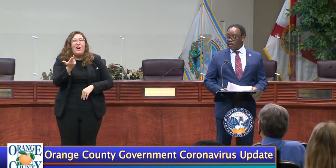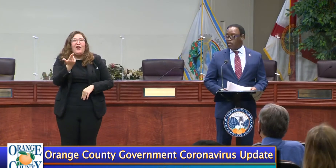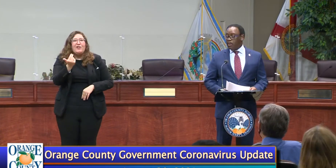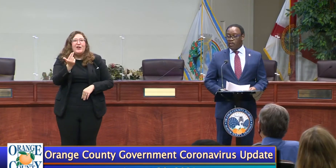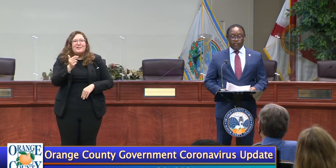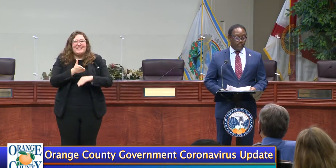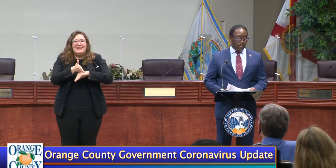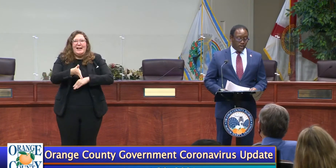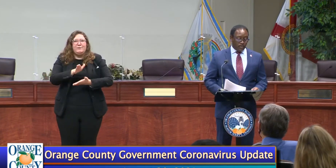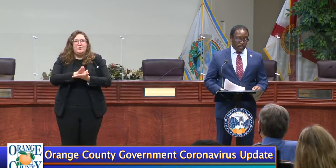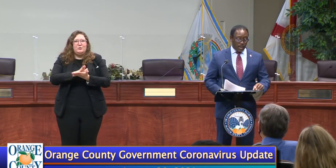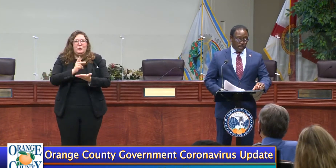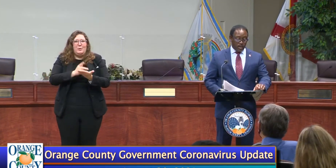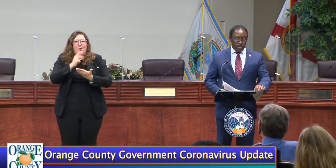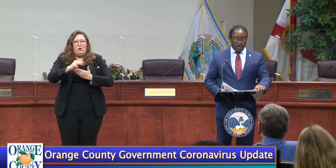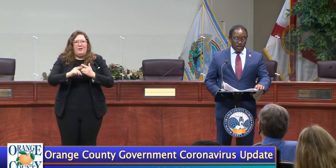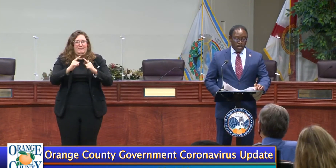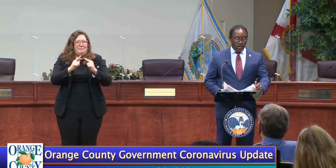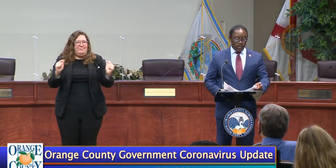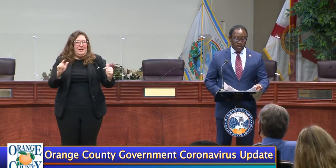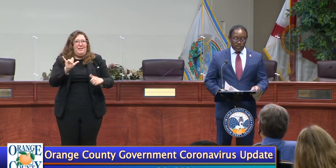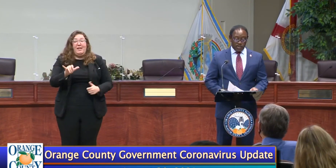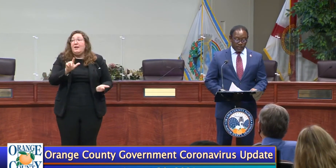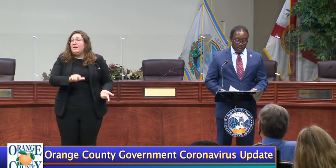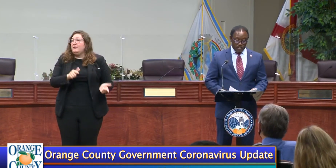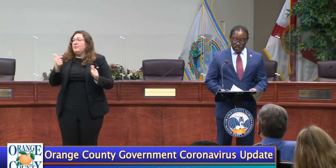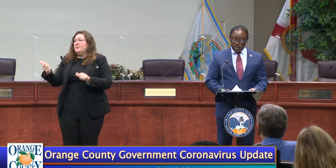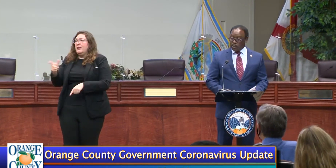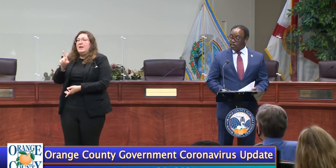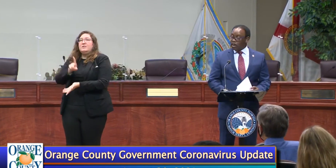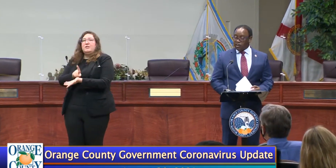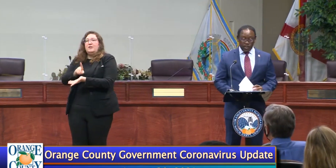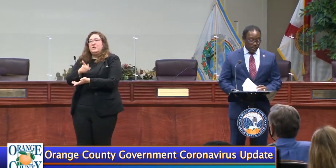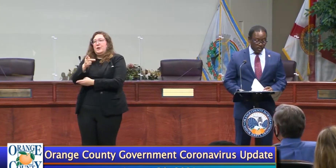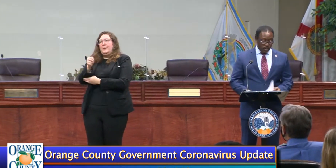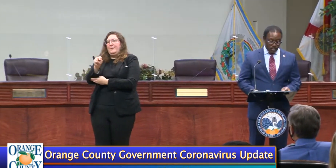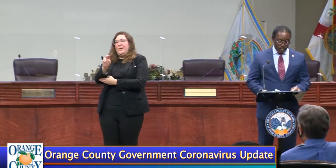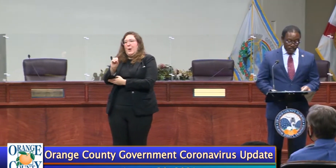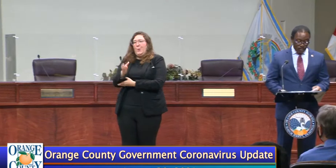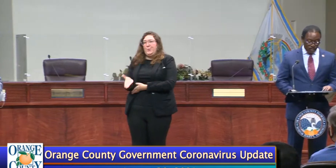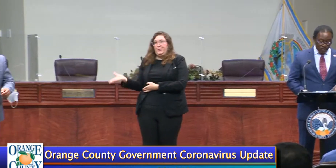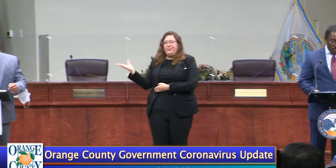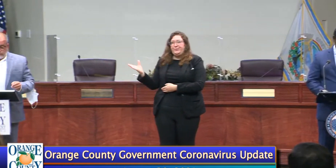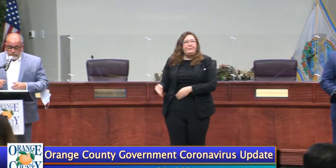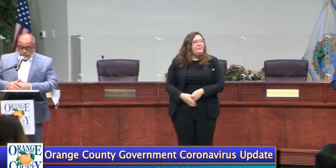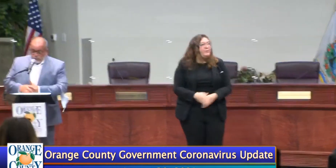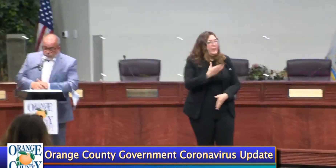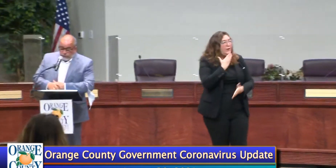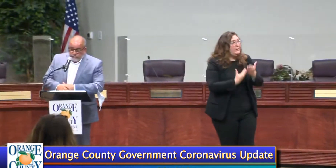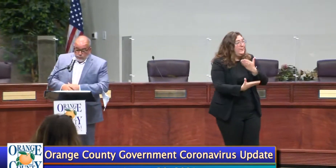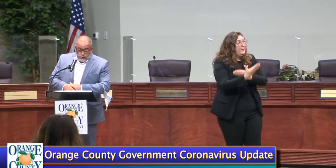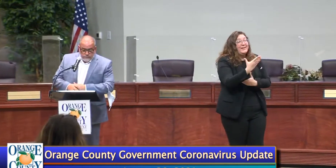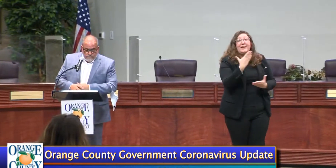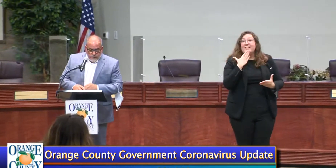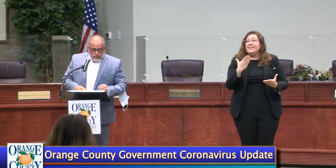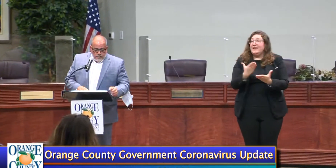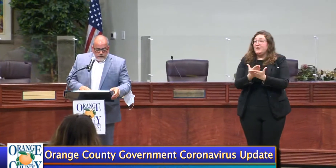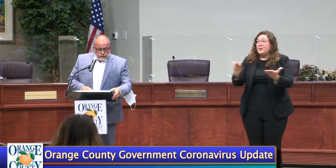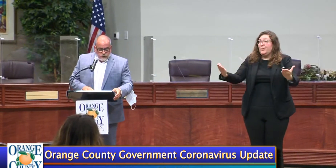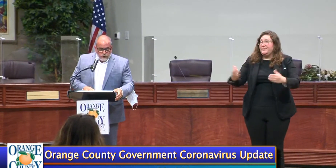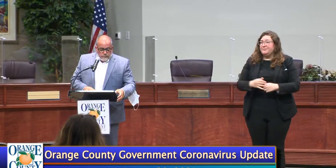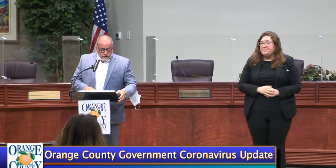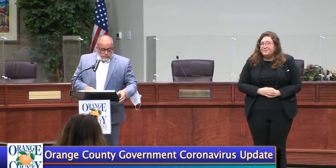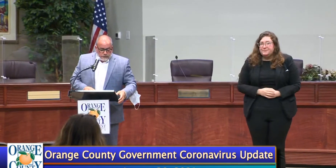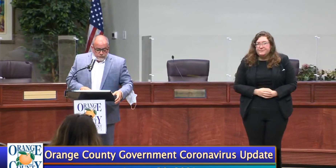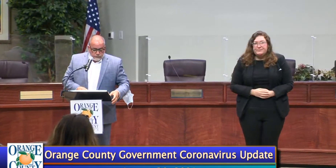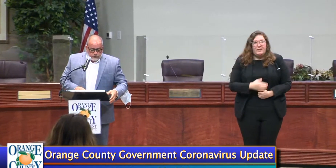to Dr. Pino for an update on the specific numbers. Dr. Pino. Good morning, Mayor. Thank you. Good morning, everyone.